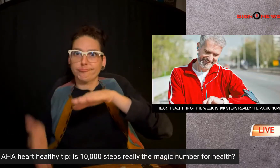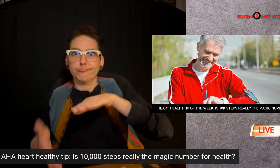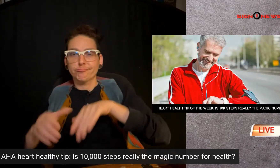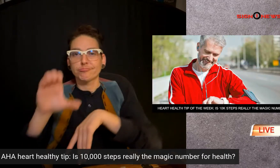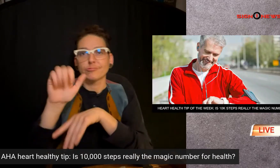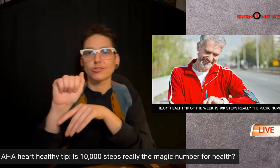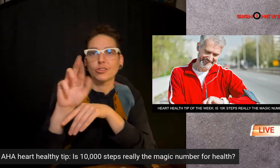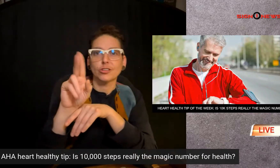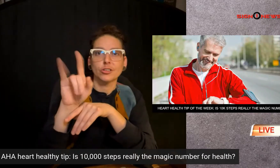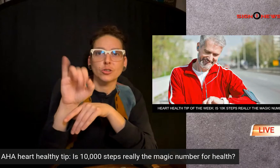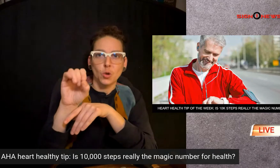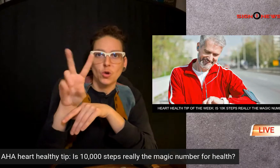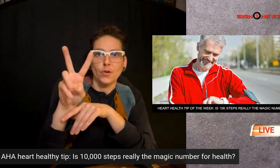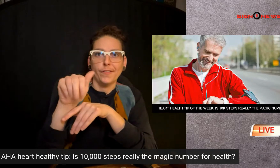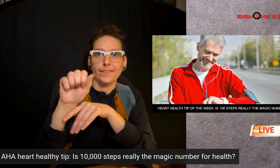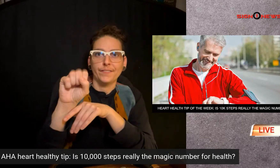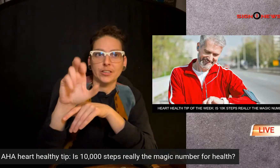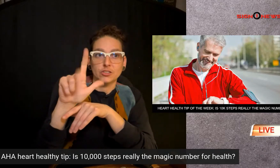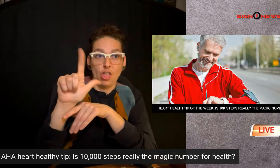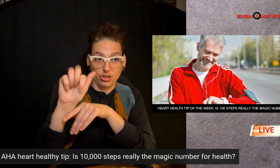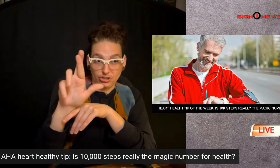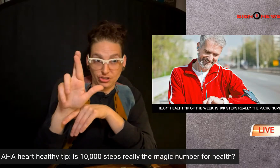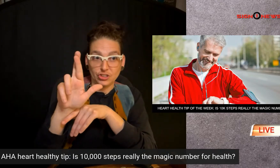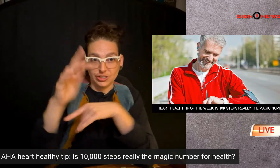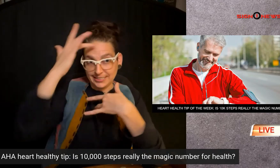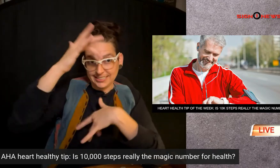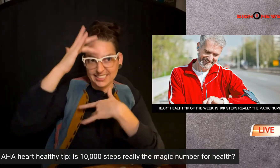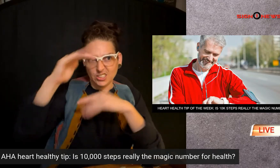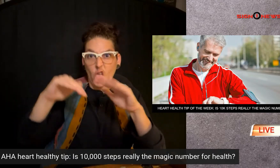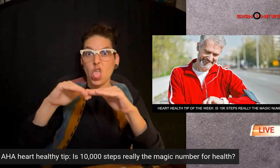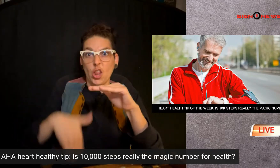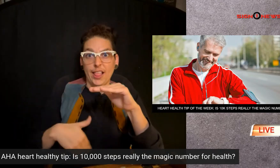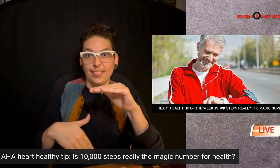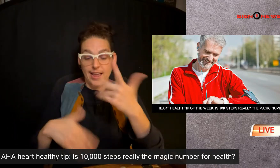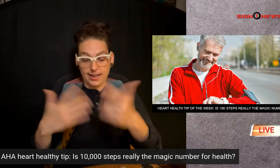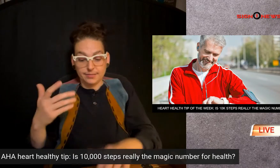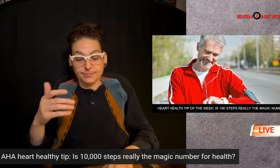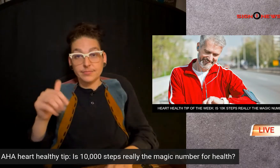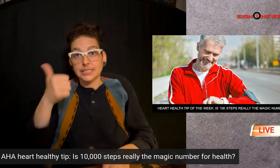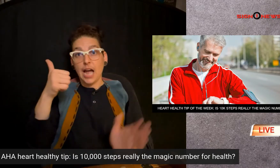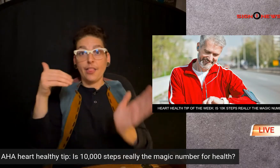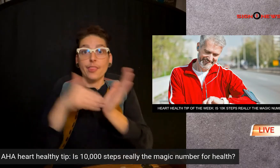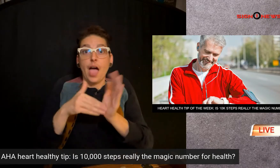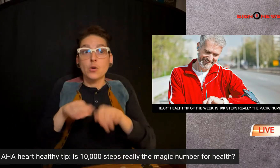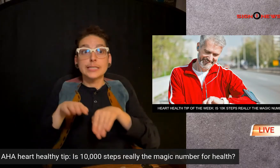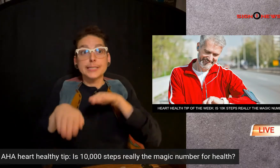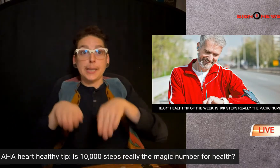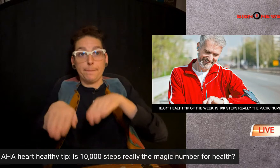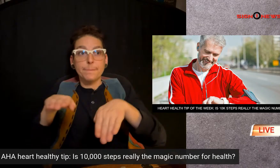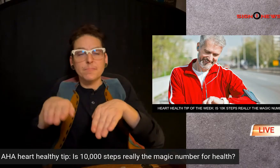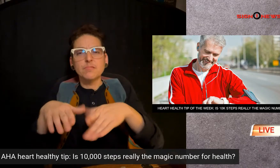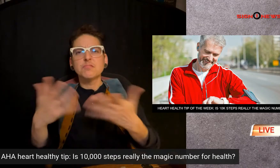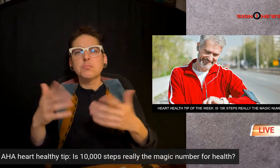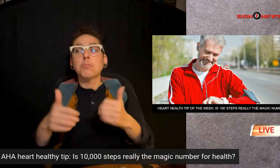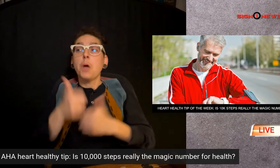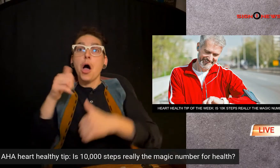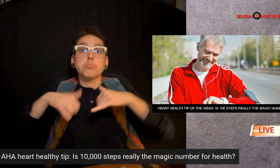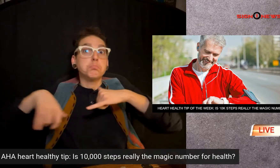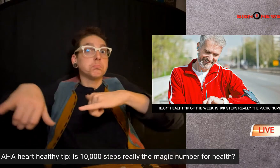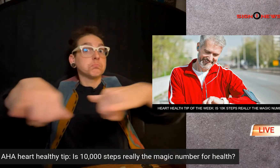Research shows the number of steps we should be striving for per day to decrease cardiovascular disease is lower than